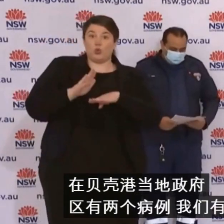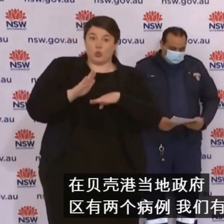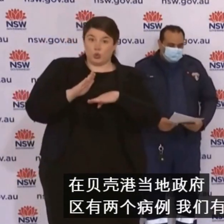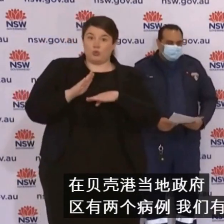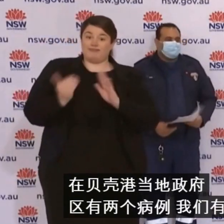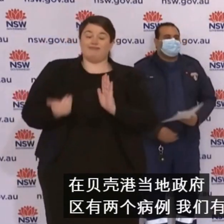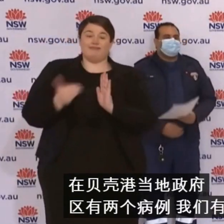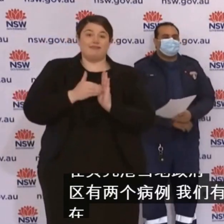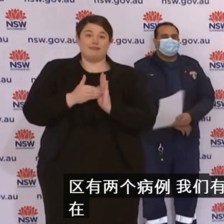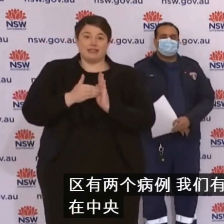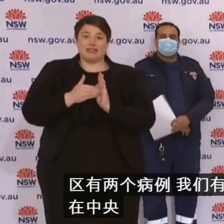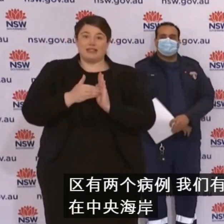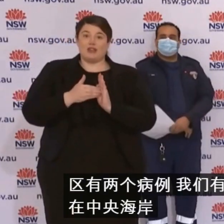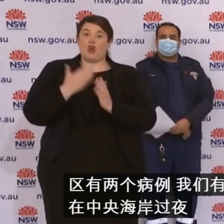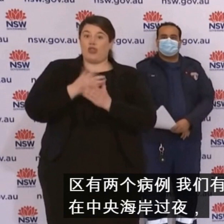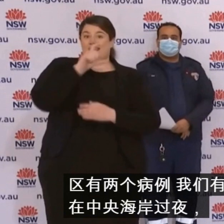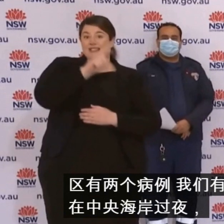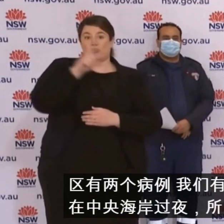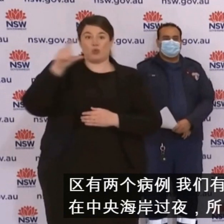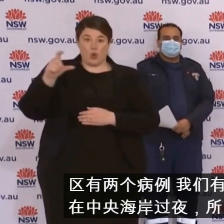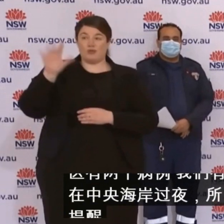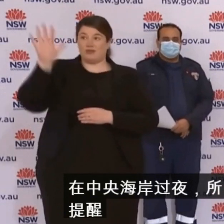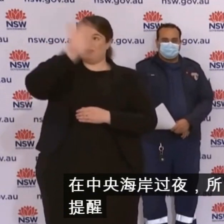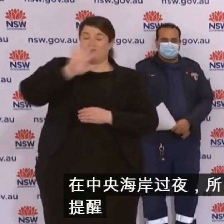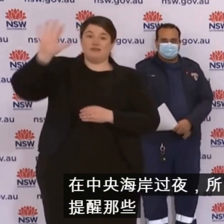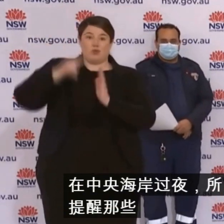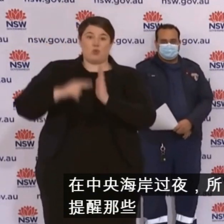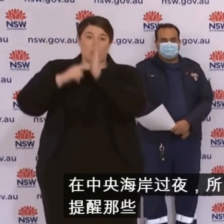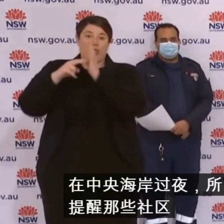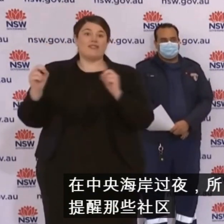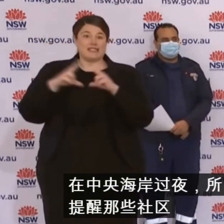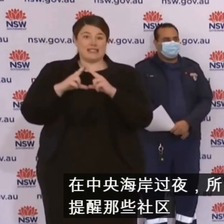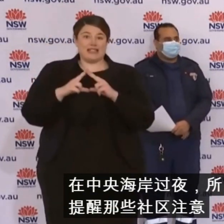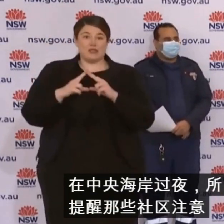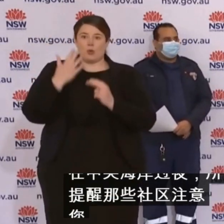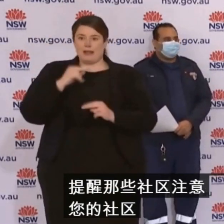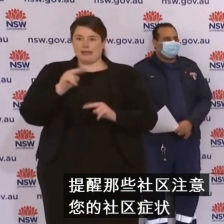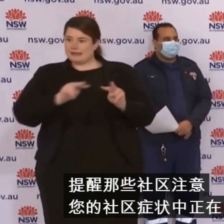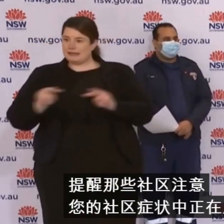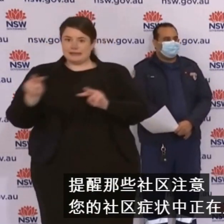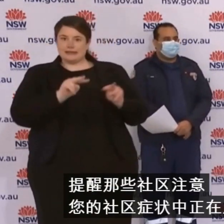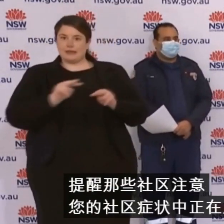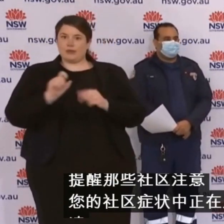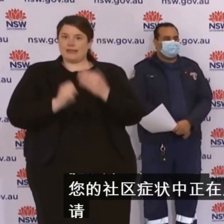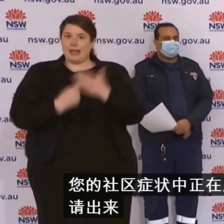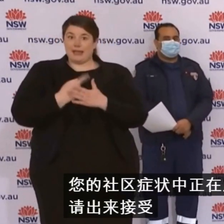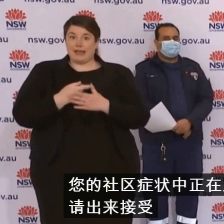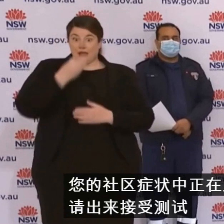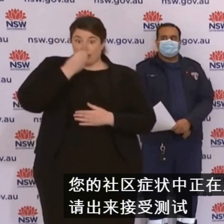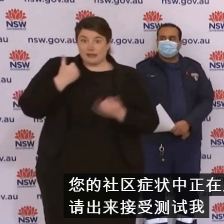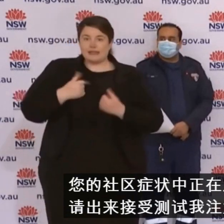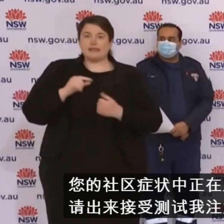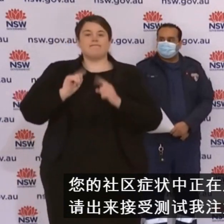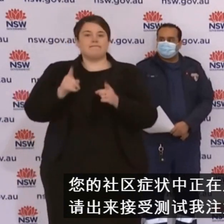cases overnight on the Central Coast. So again, to those communities, be alert of what's occurring in your community. Any symptoms, please come out and